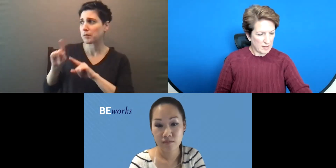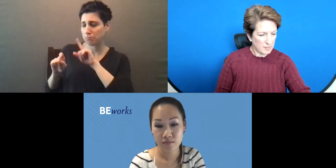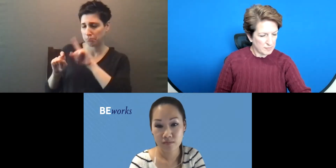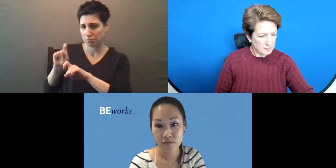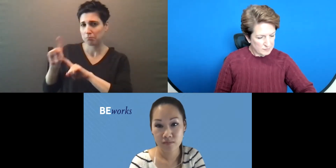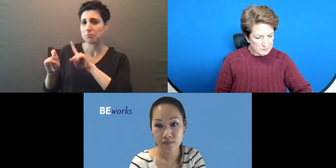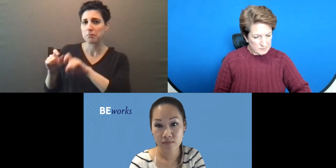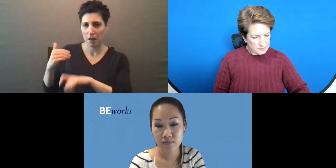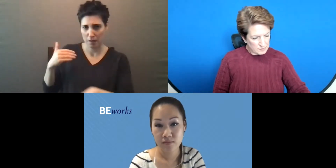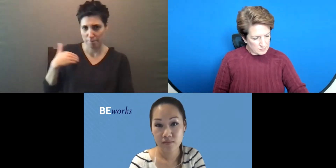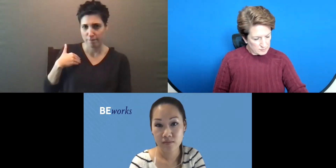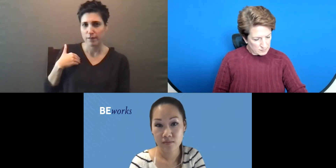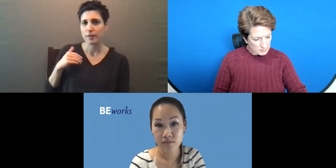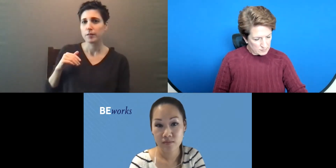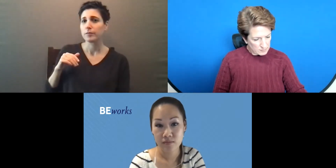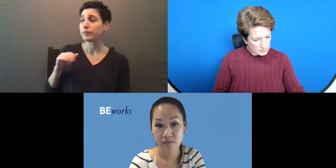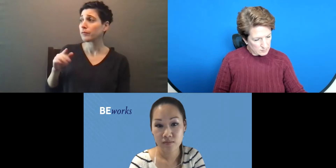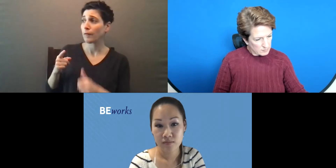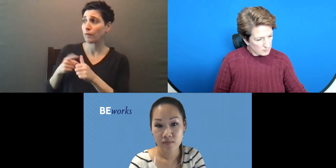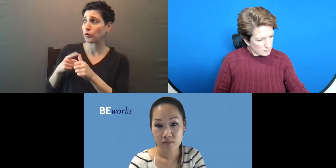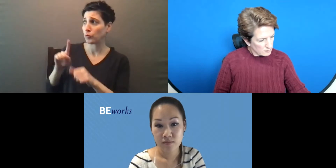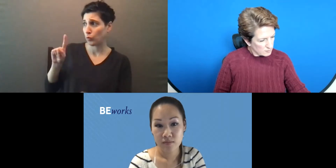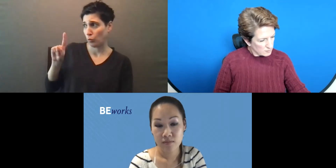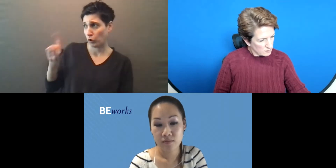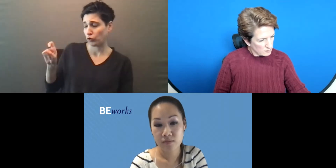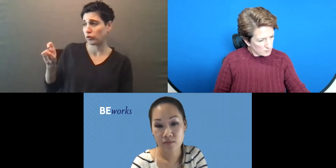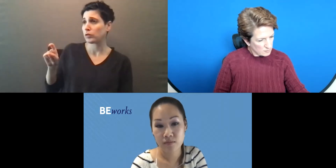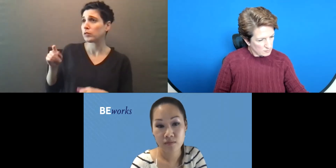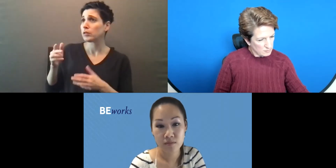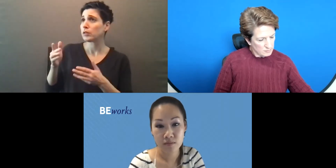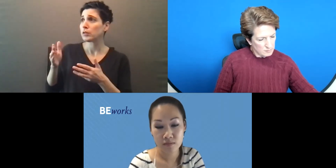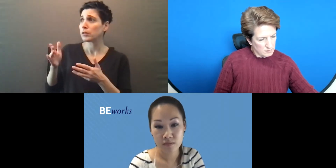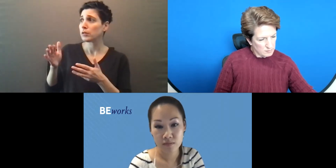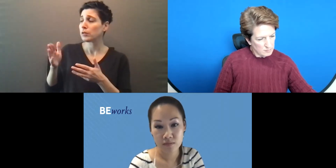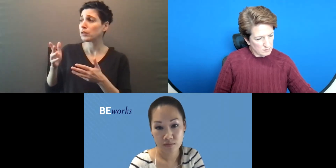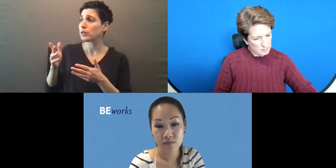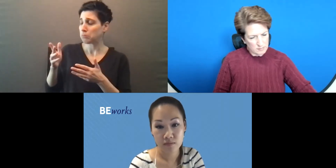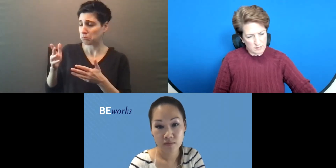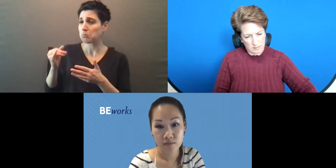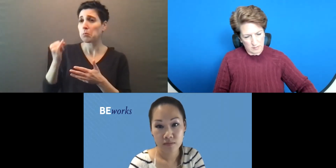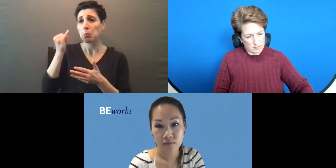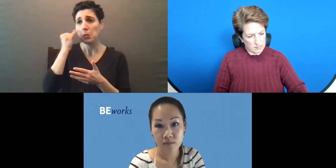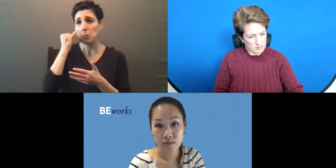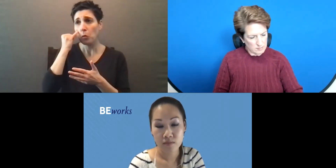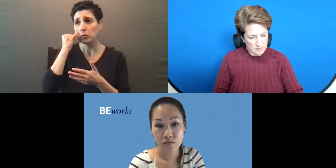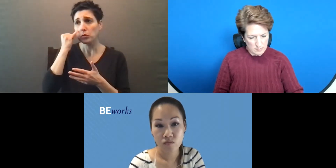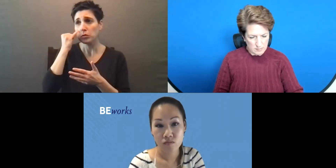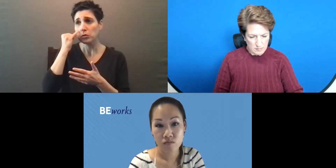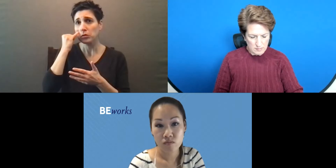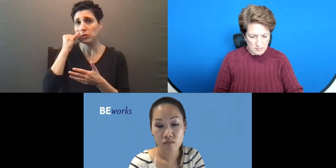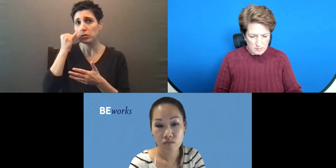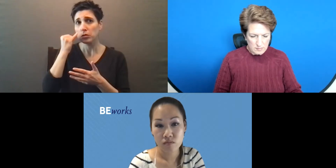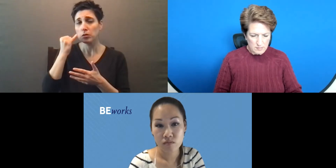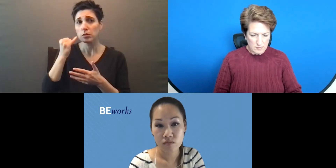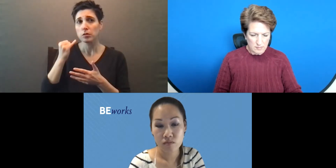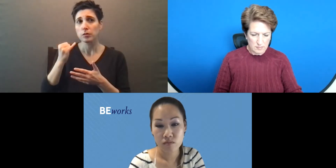well. So the first one is, what is the best approach to get information about whether